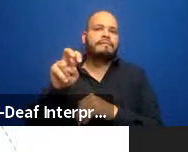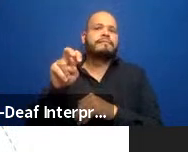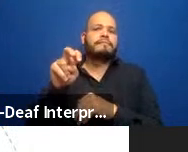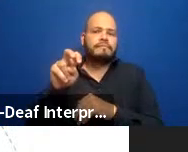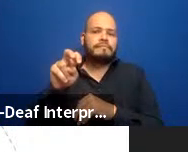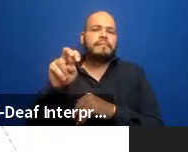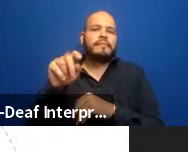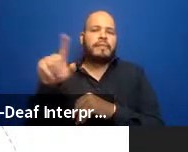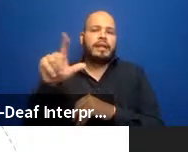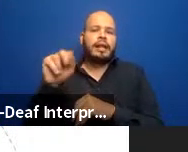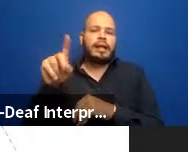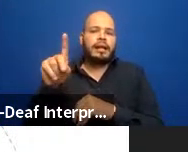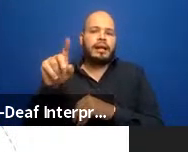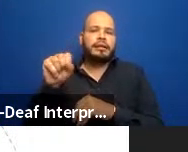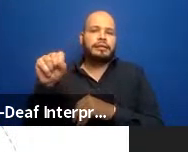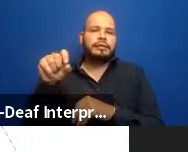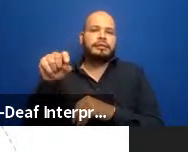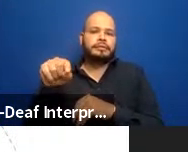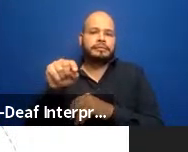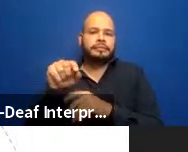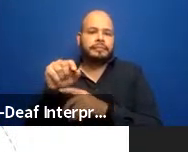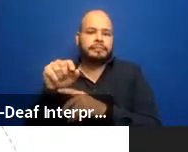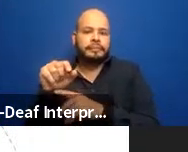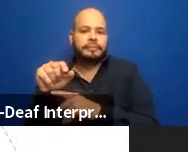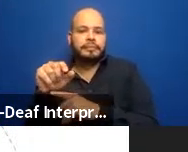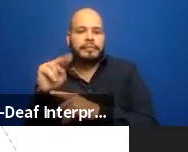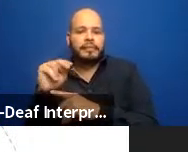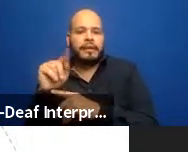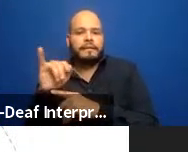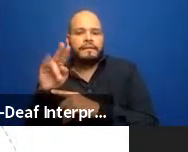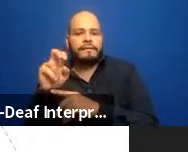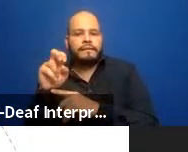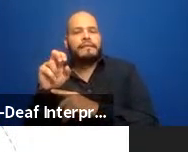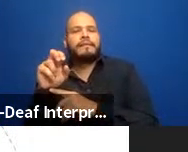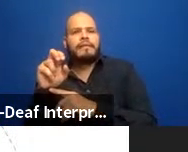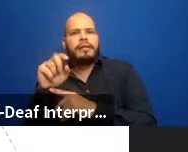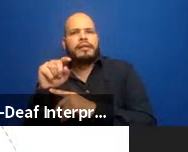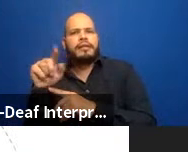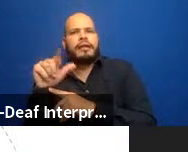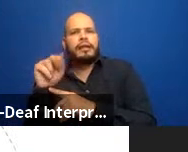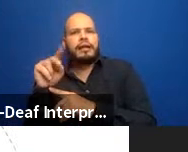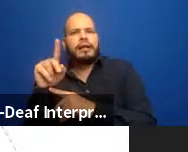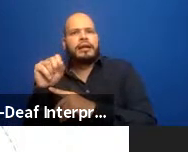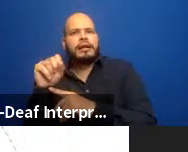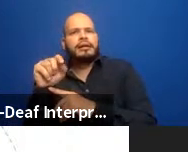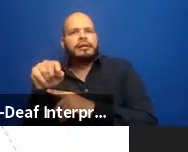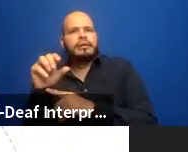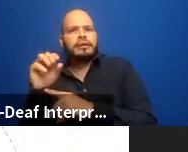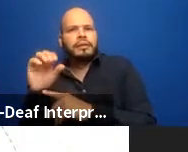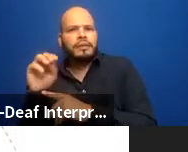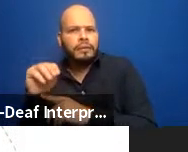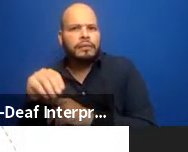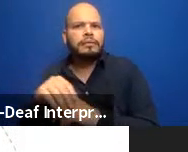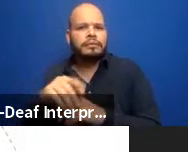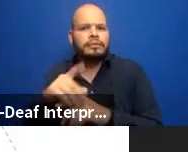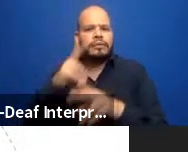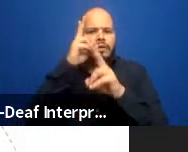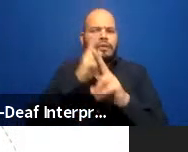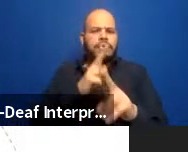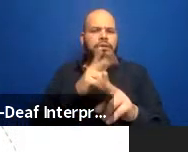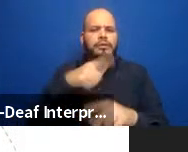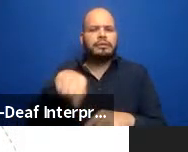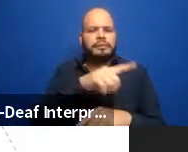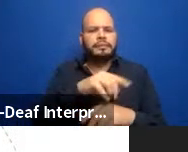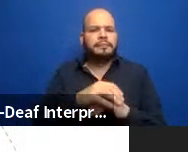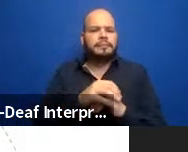that you can continue to show recognition and reverence to any occupied land that you are on. The website URL will